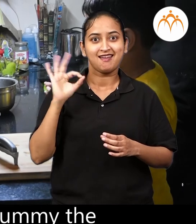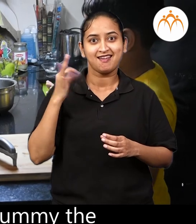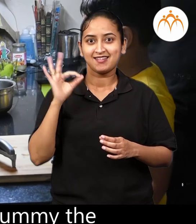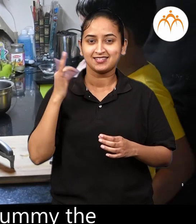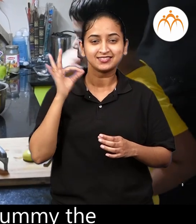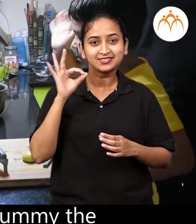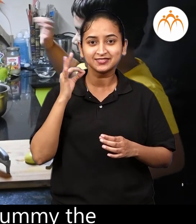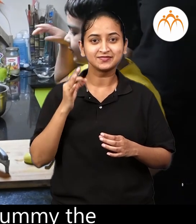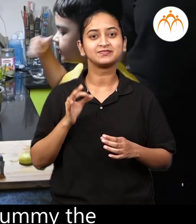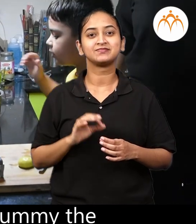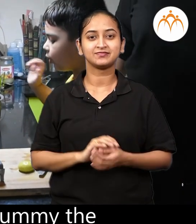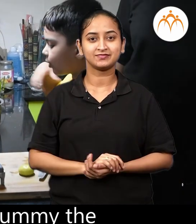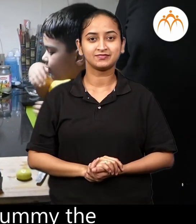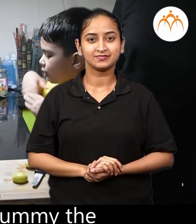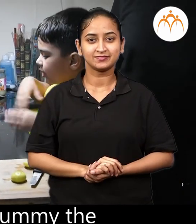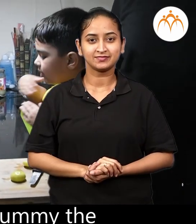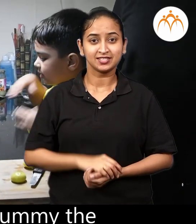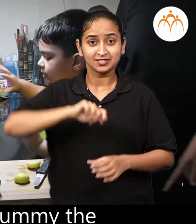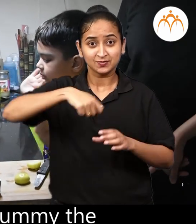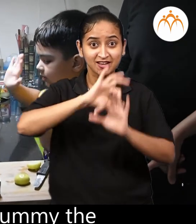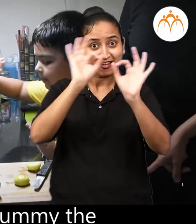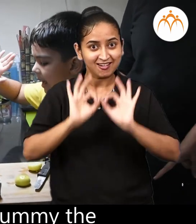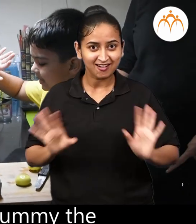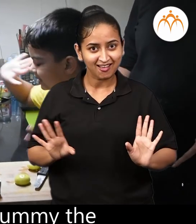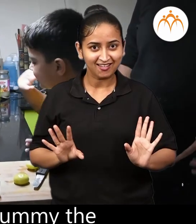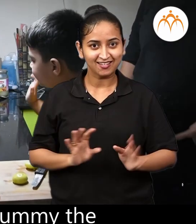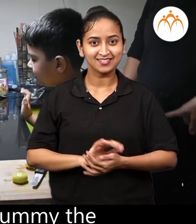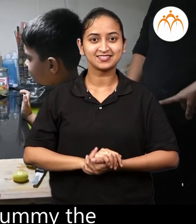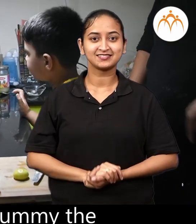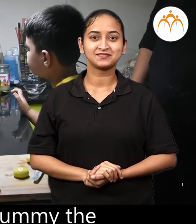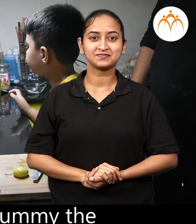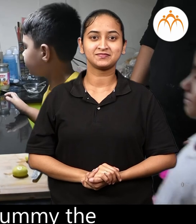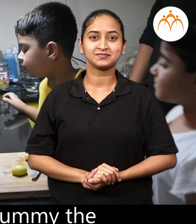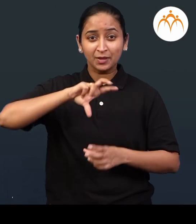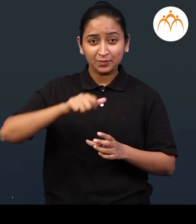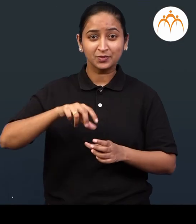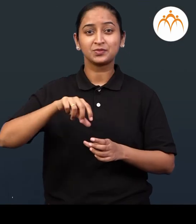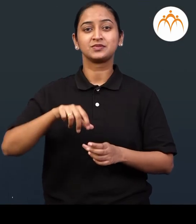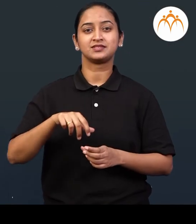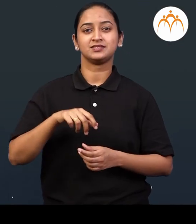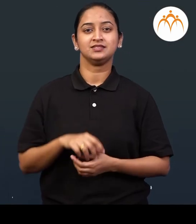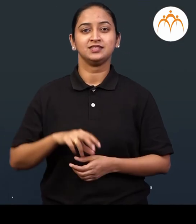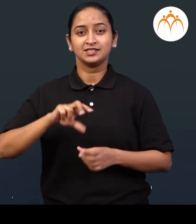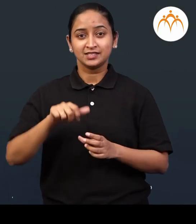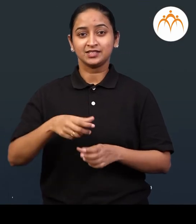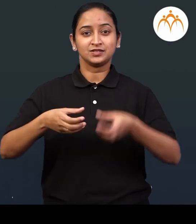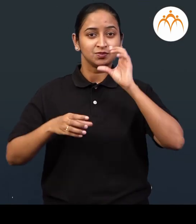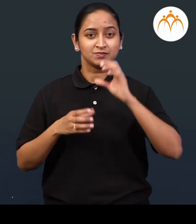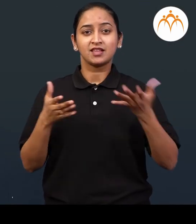it. Yes, yummy sherbet is ready. Make the list of ingredients